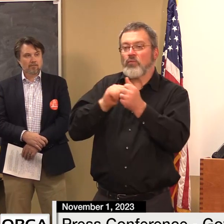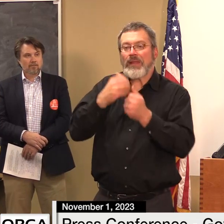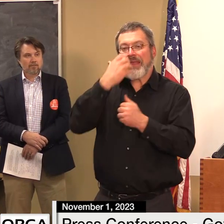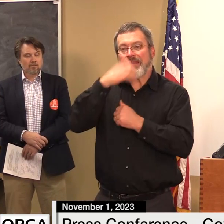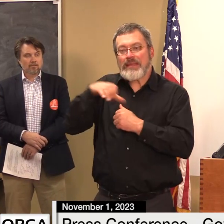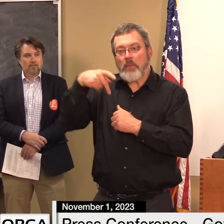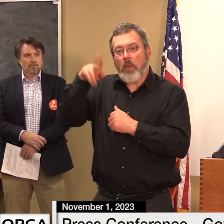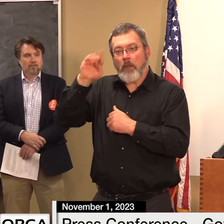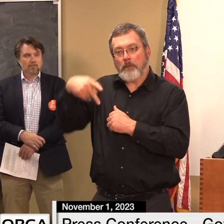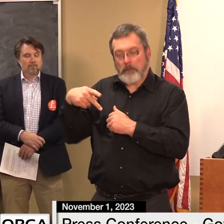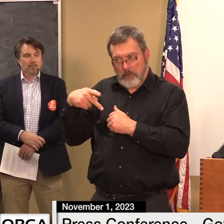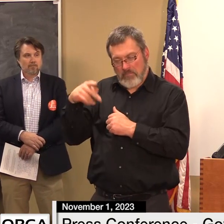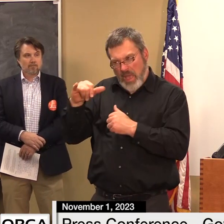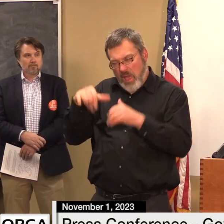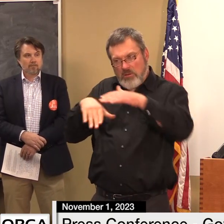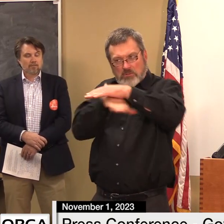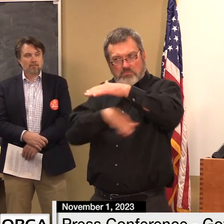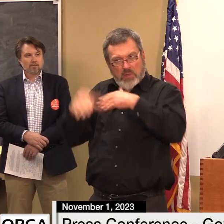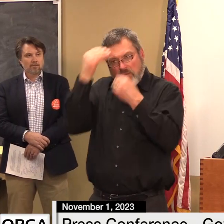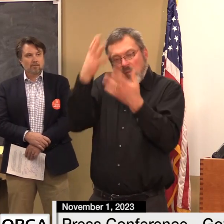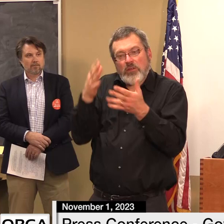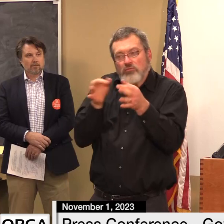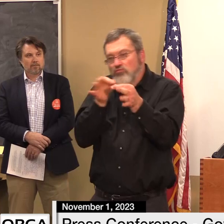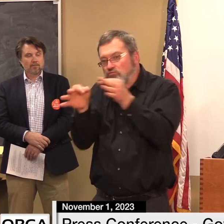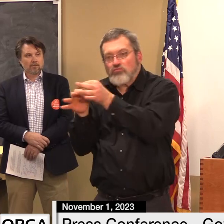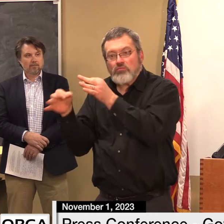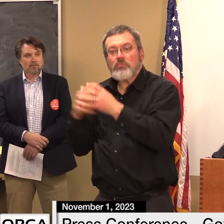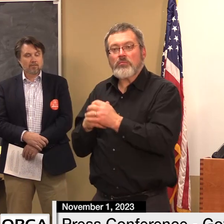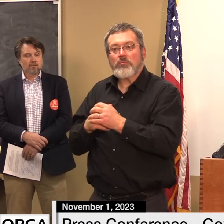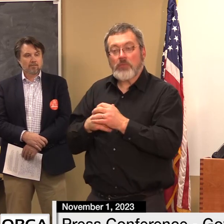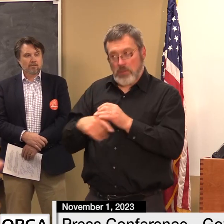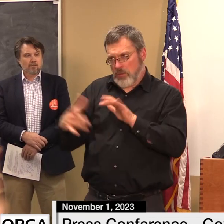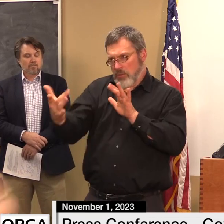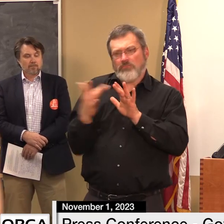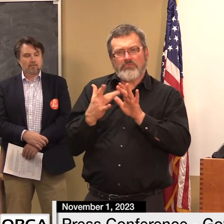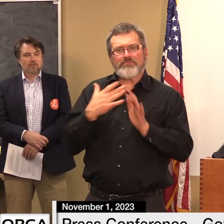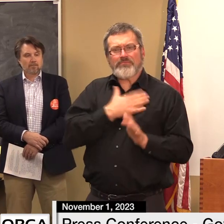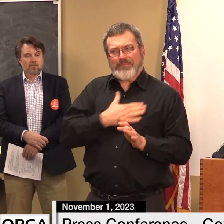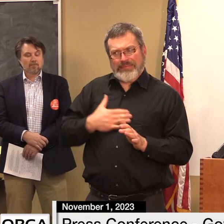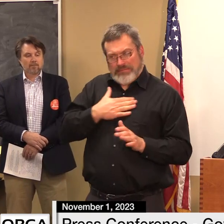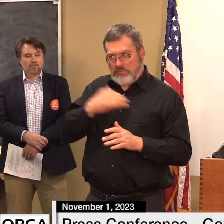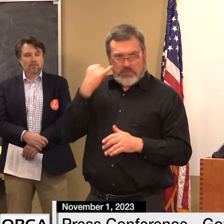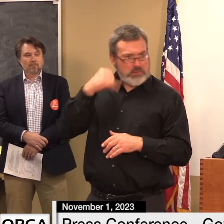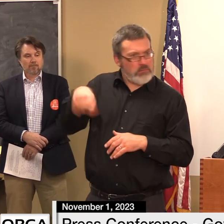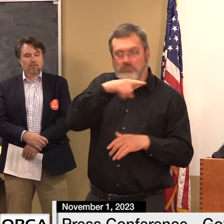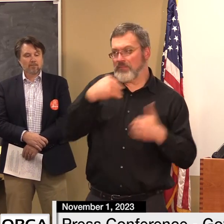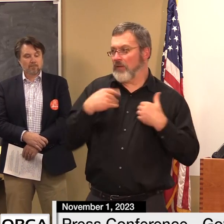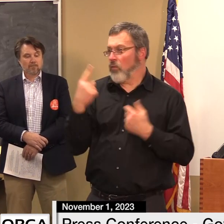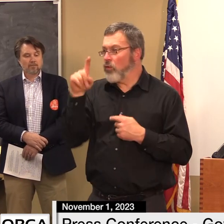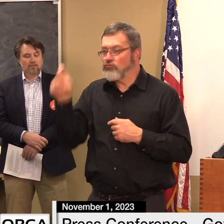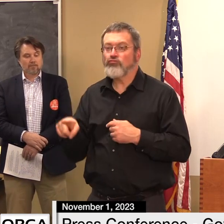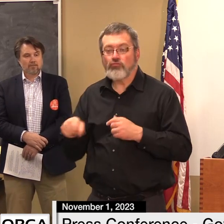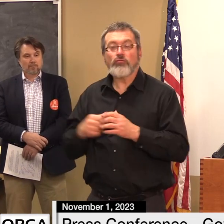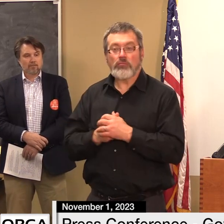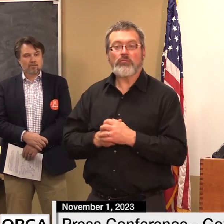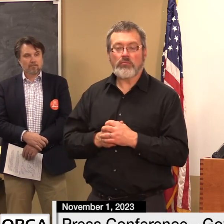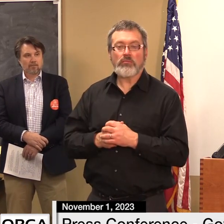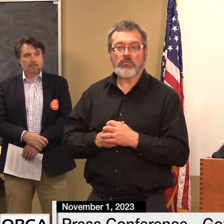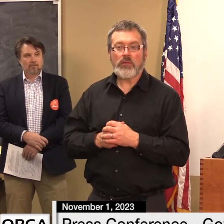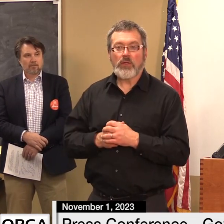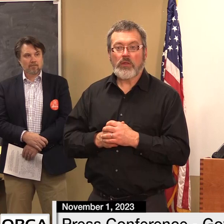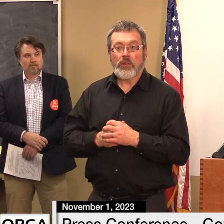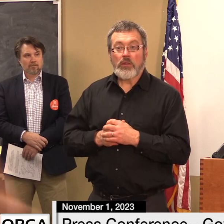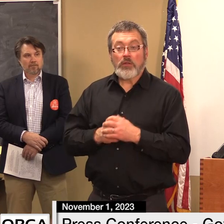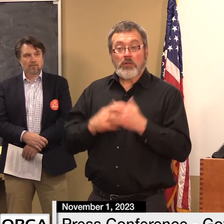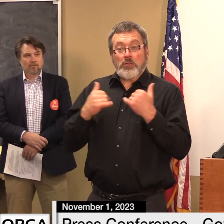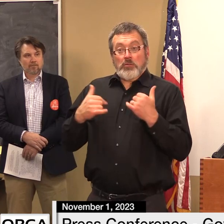how it might work for them. Please reach out to us if you have any questions so we continue to work. With that, I will hand it